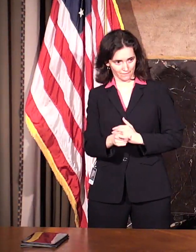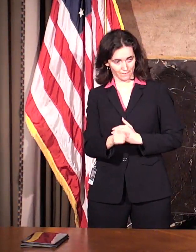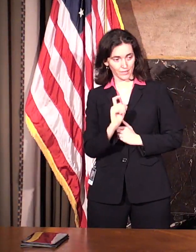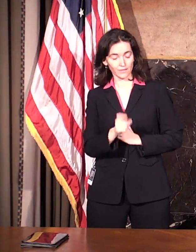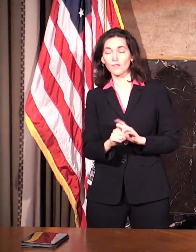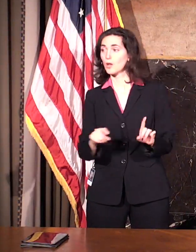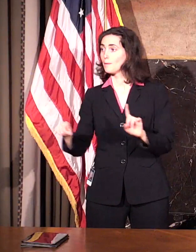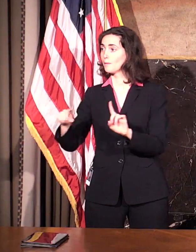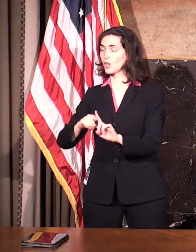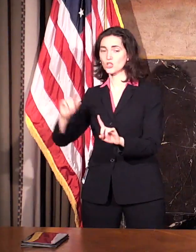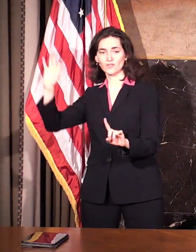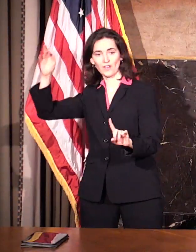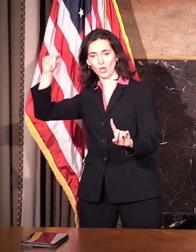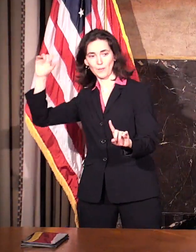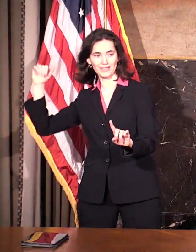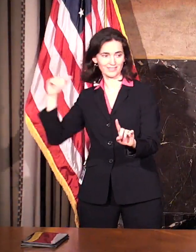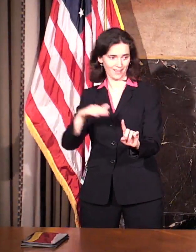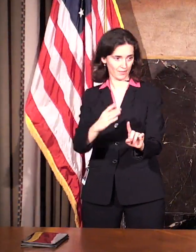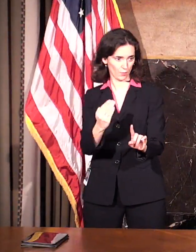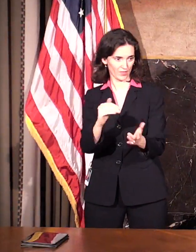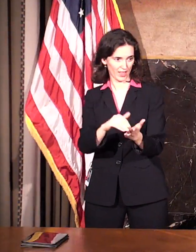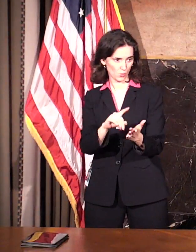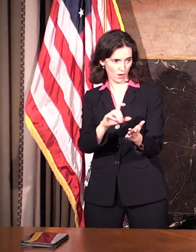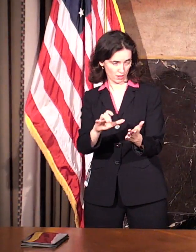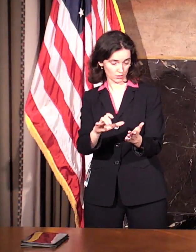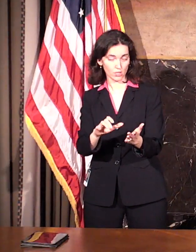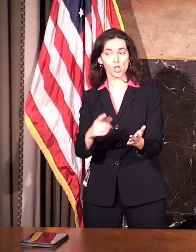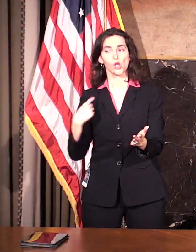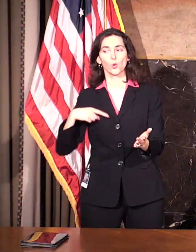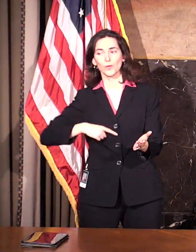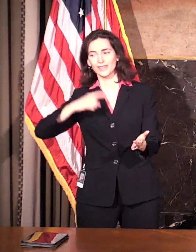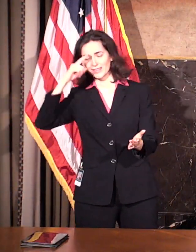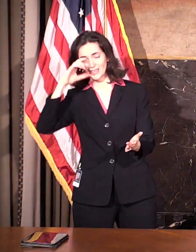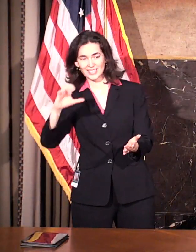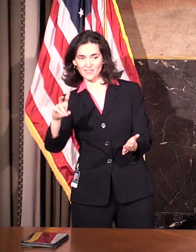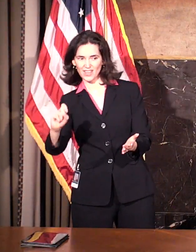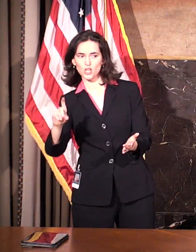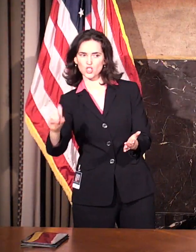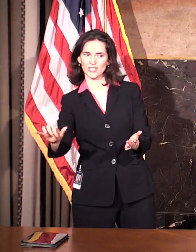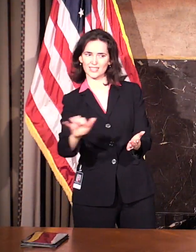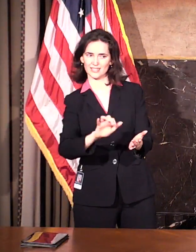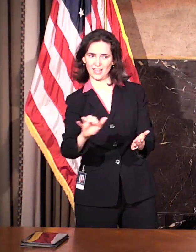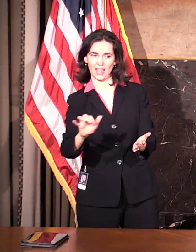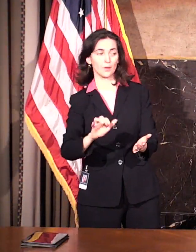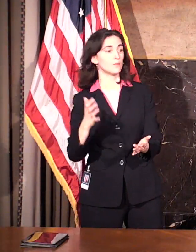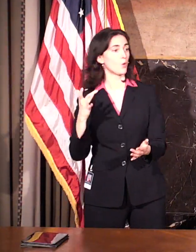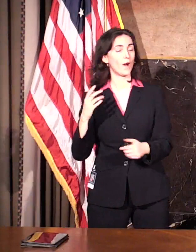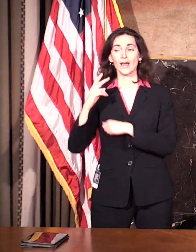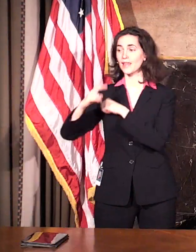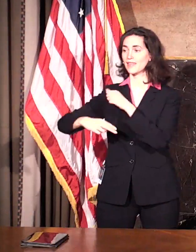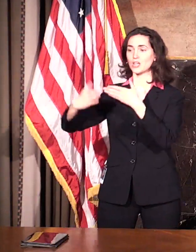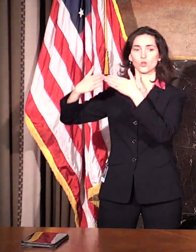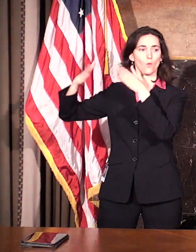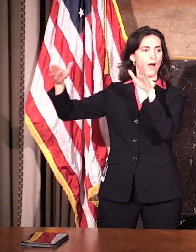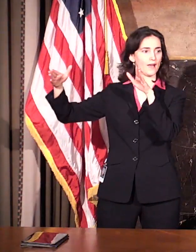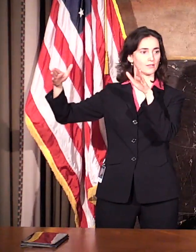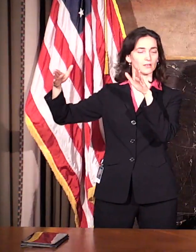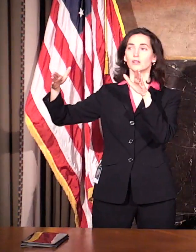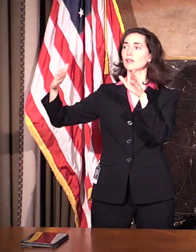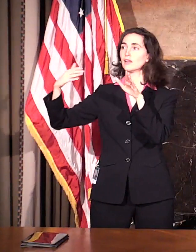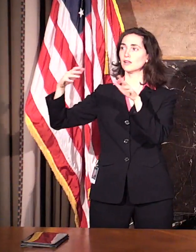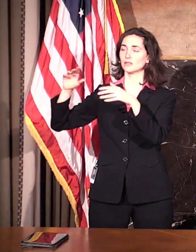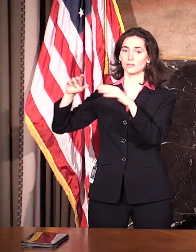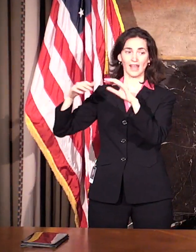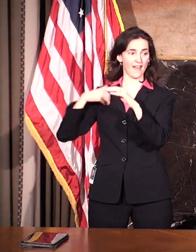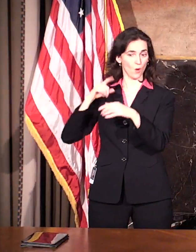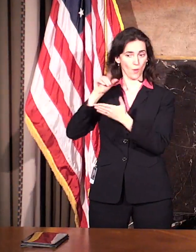that the CVS's will be in that ballpark because it's been another million added to the national pot, but we haven't been confirmed